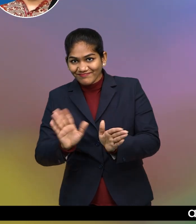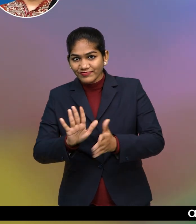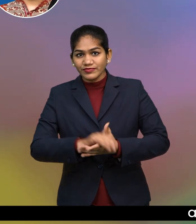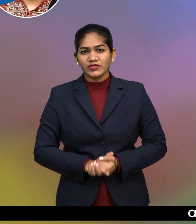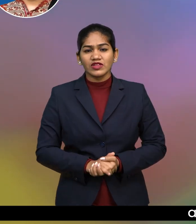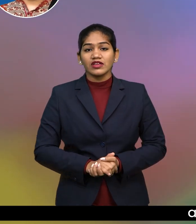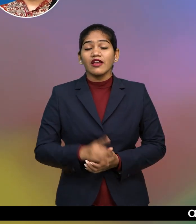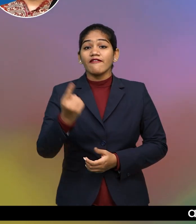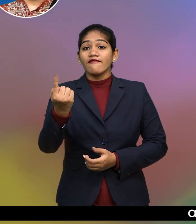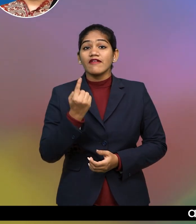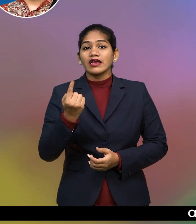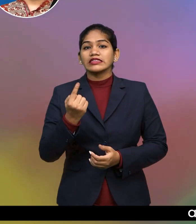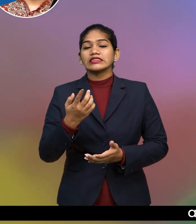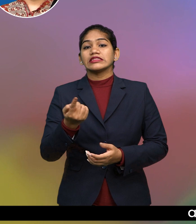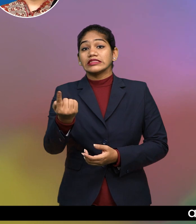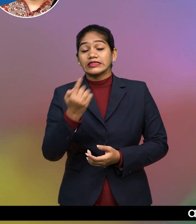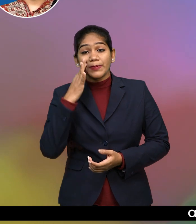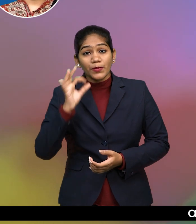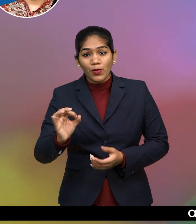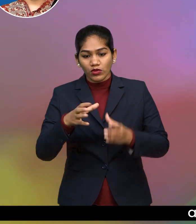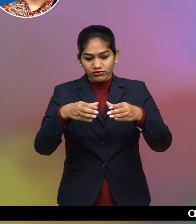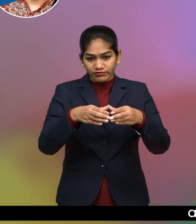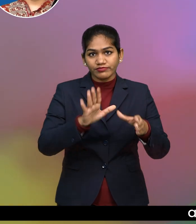at one specific site.